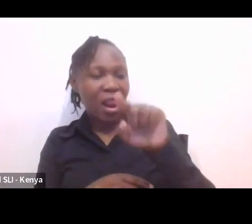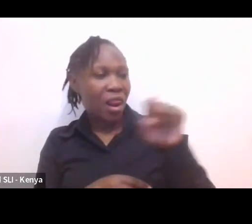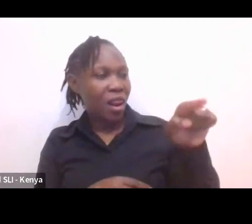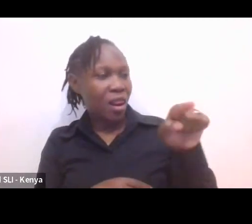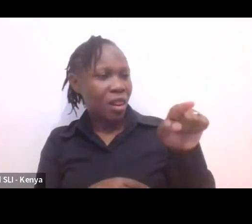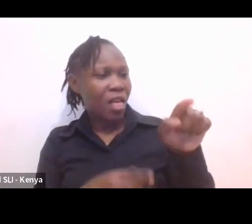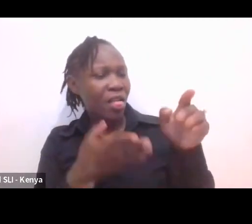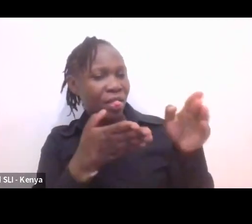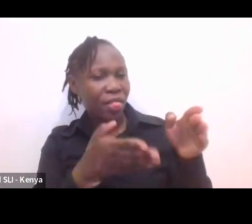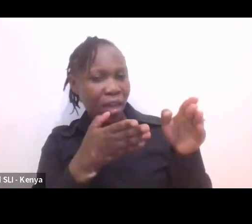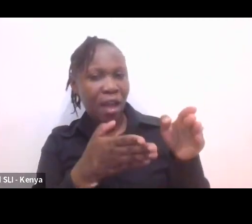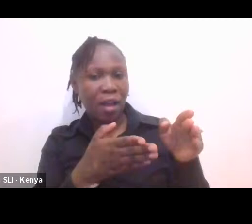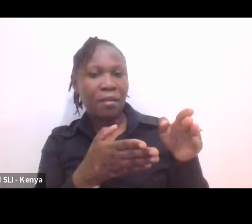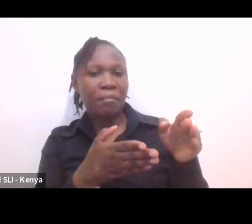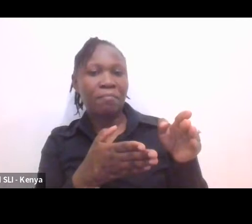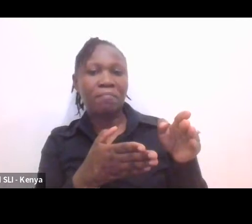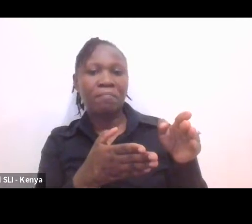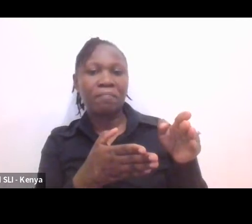through.